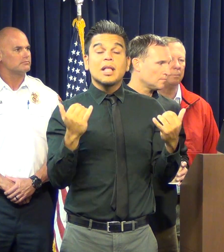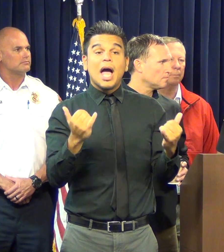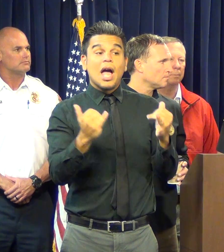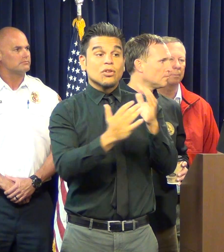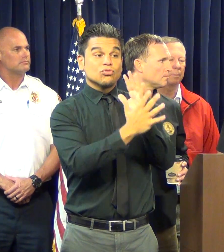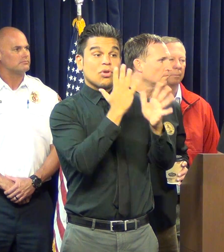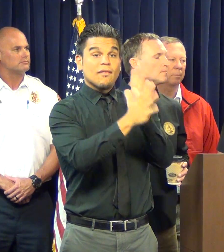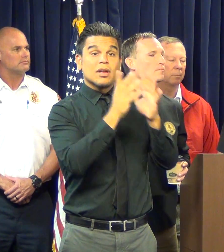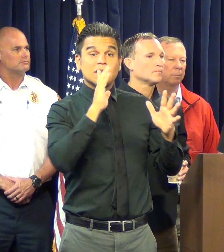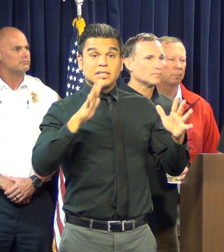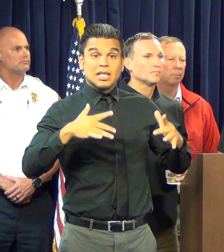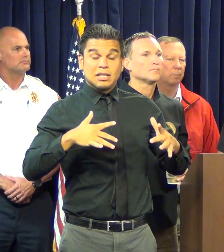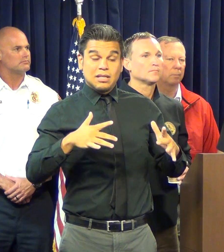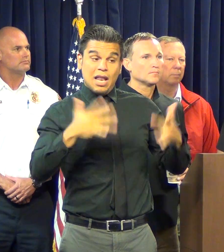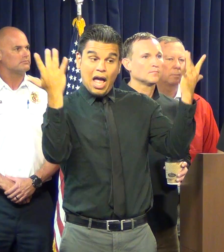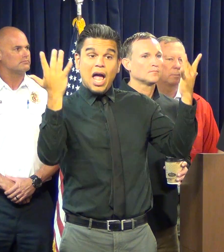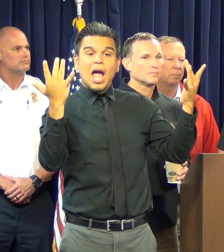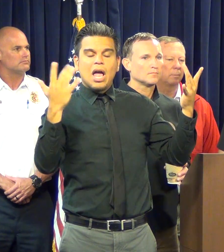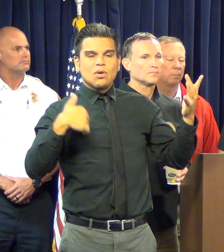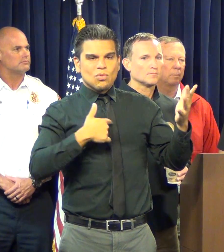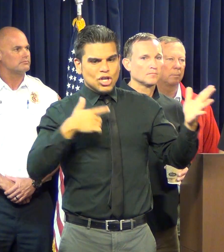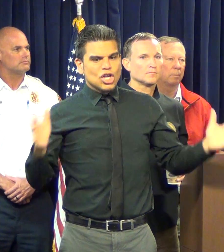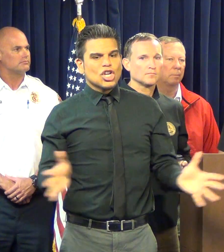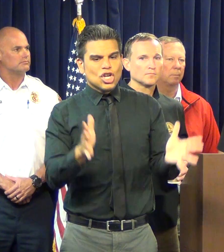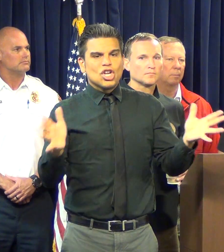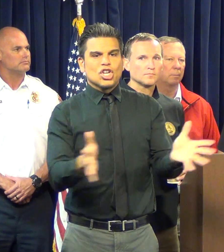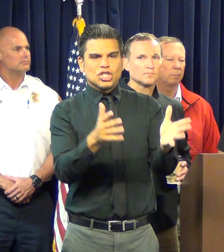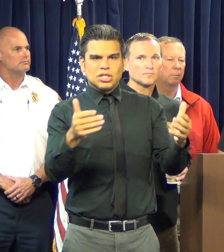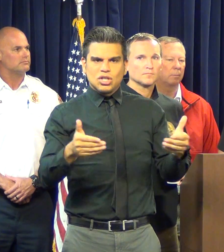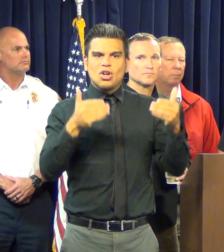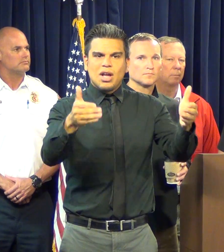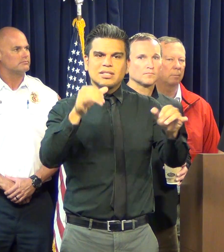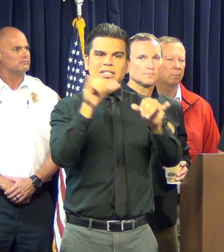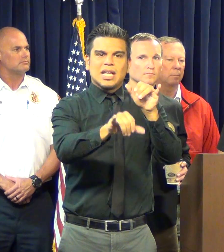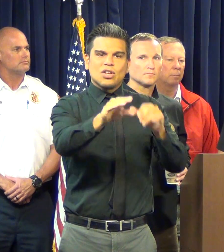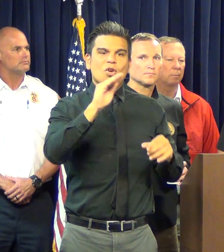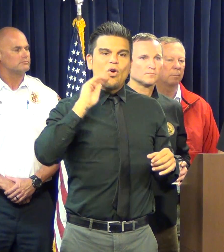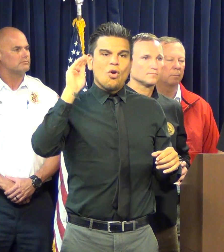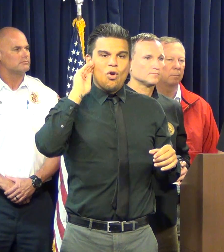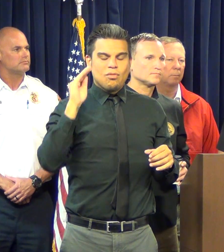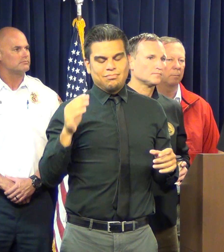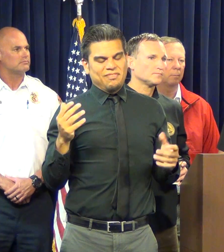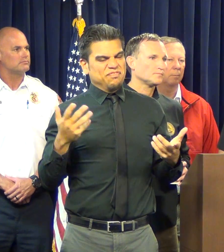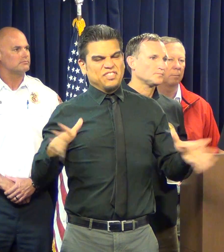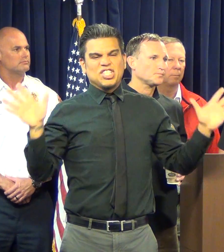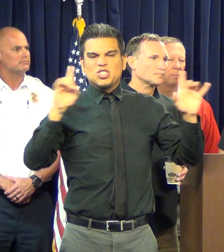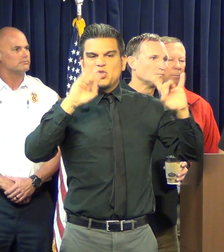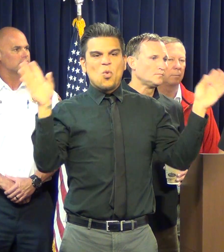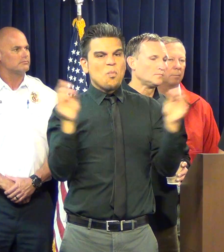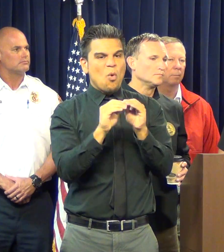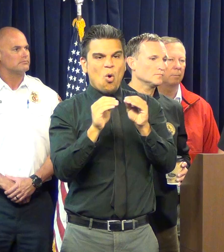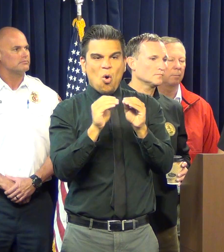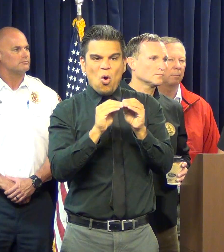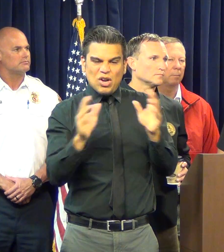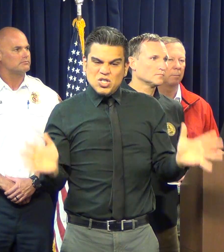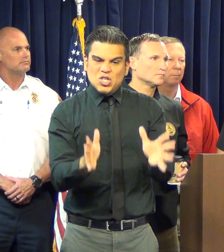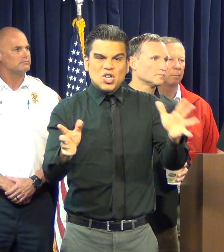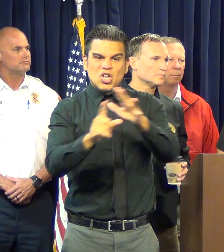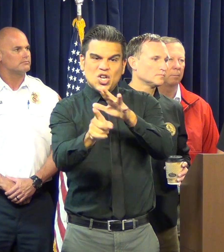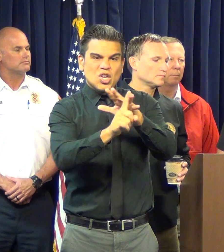encouraging everyone now, stay in your homes. We've passed that window now where we are encouraging evacuation, and we're asking people just to hunker down where you